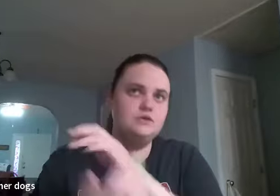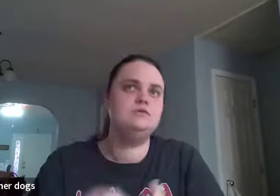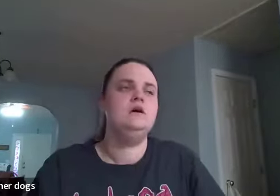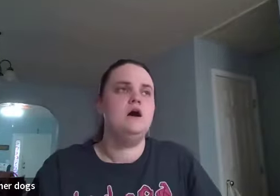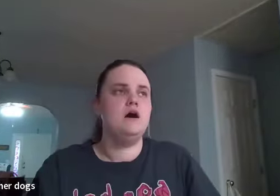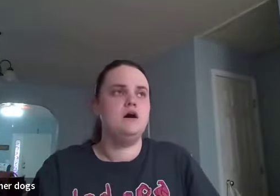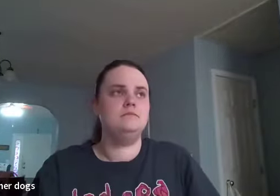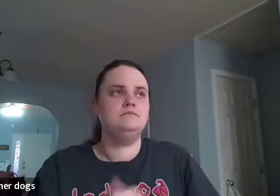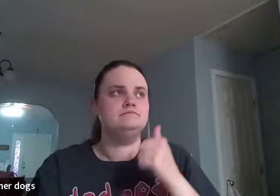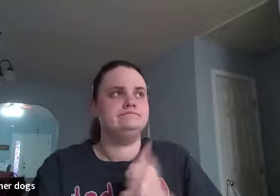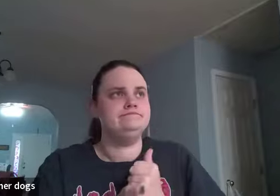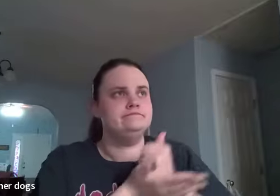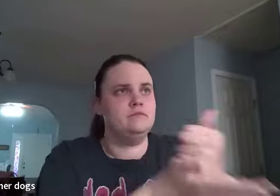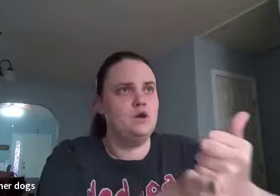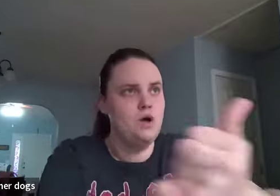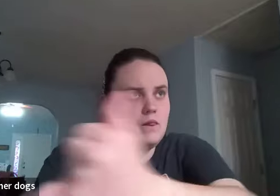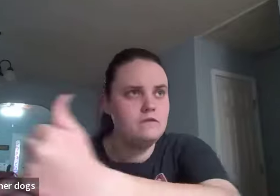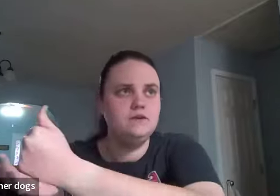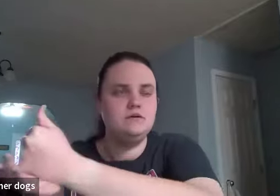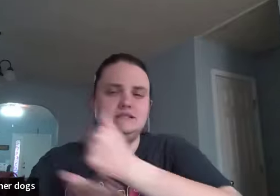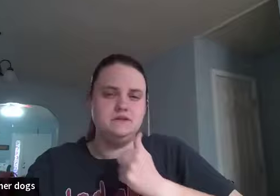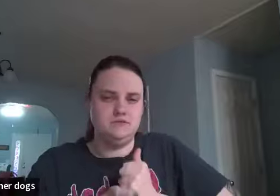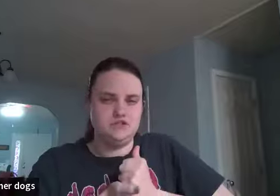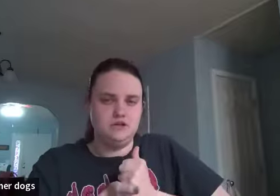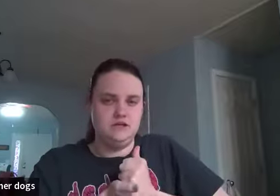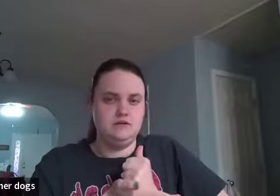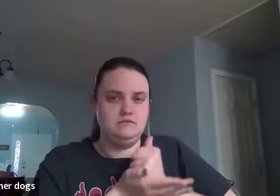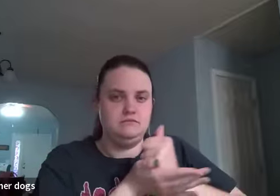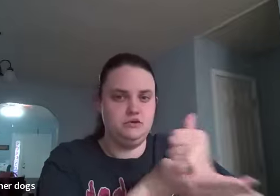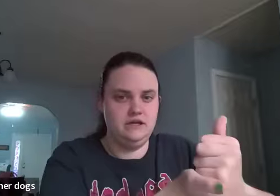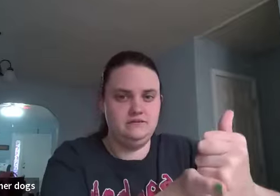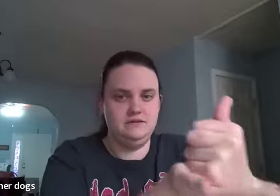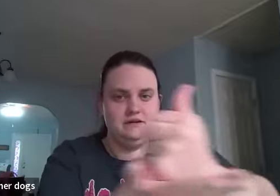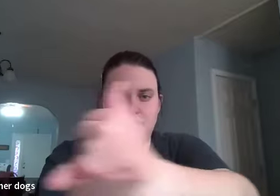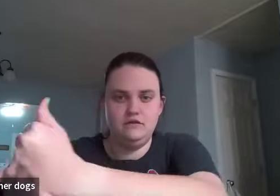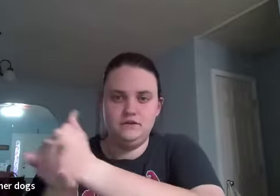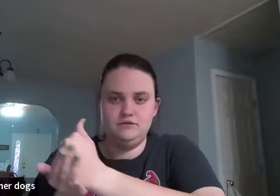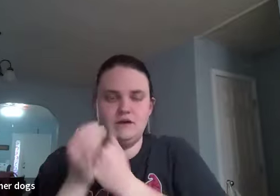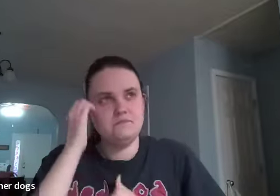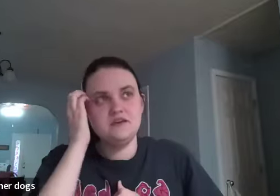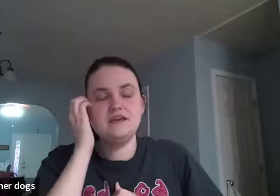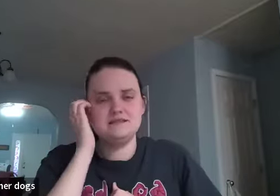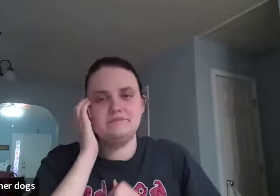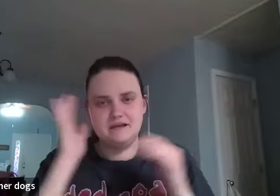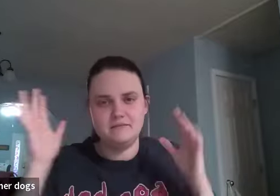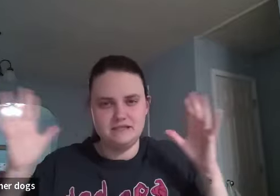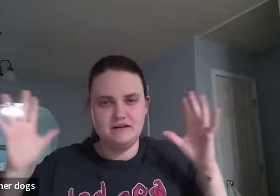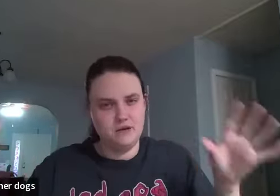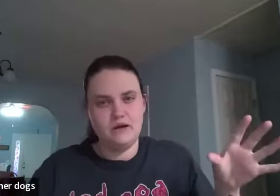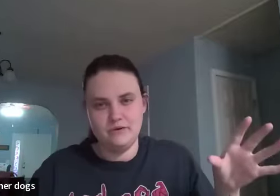you. Um, all of you. I typically would start here, bring it, all of you. I'm thinking as like my mindset of like when I'm with